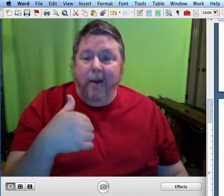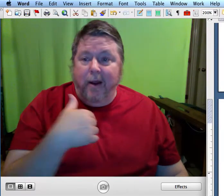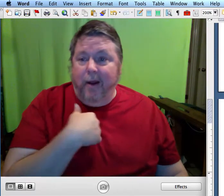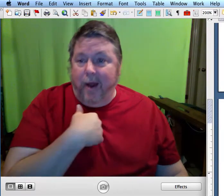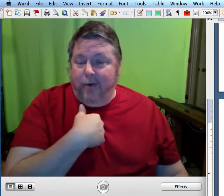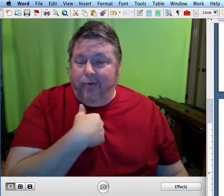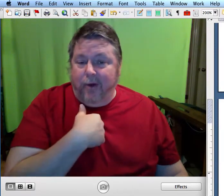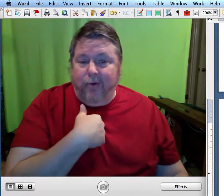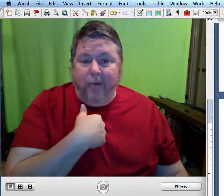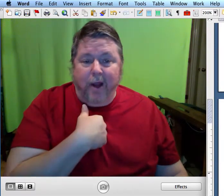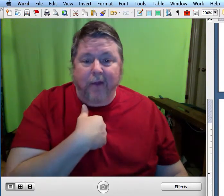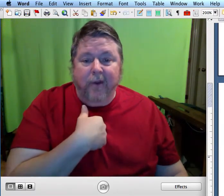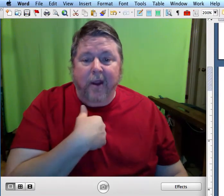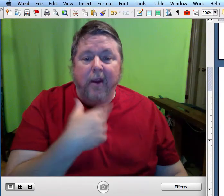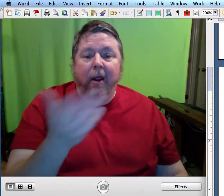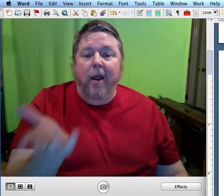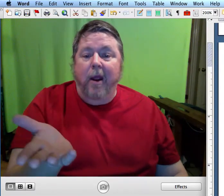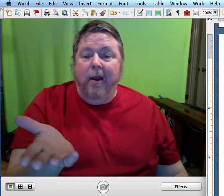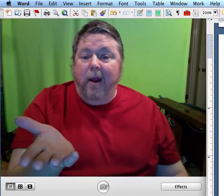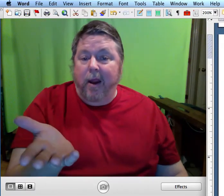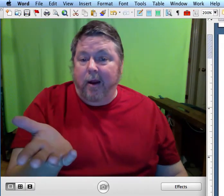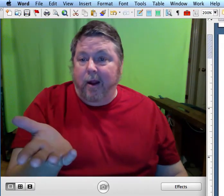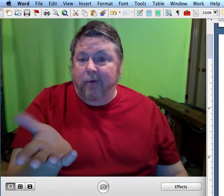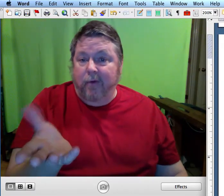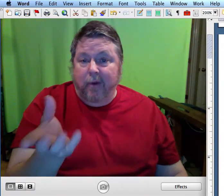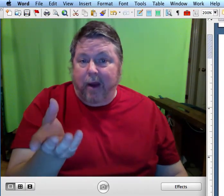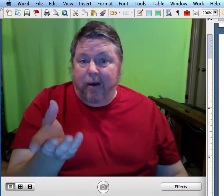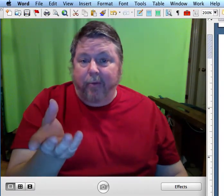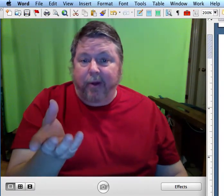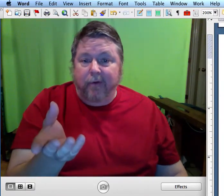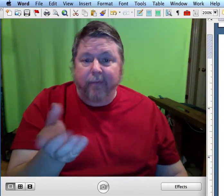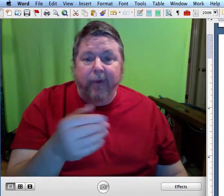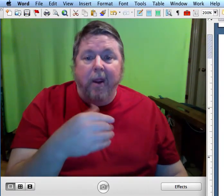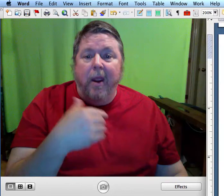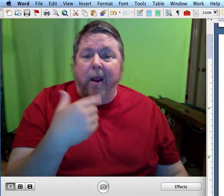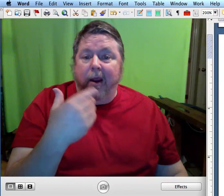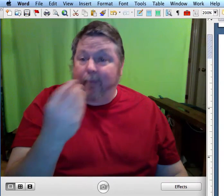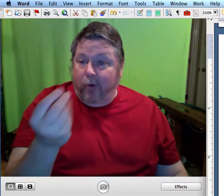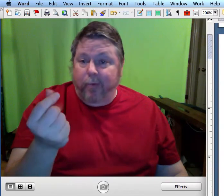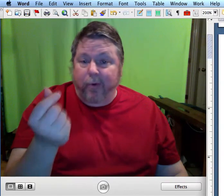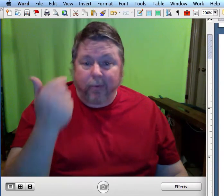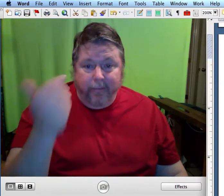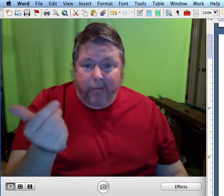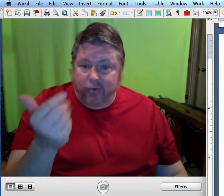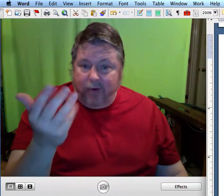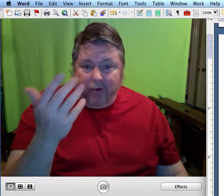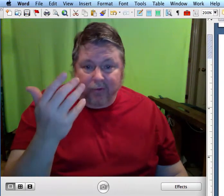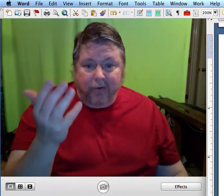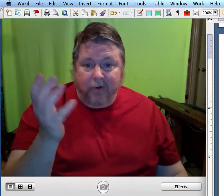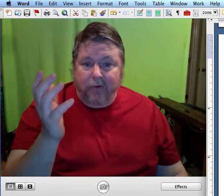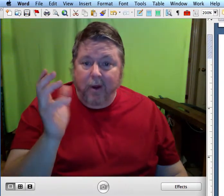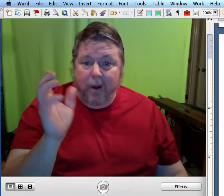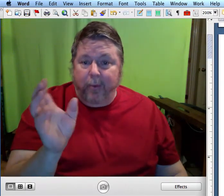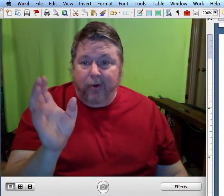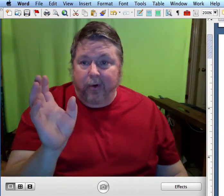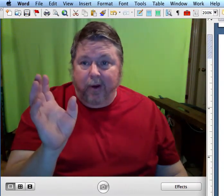and then I transcribe what I say, and then I analyze that little piece. And I can have multiple strengths,